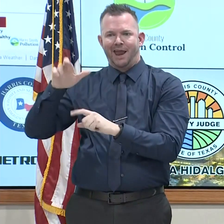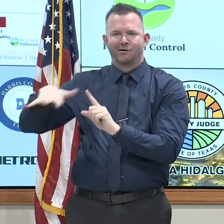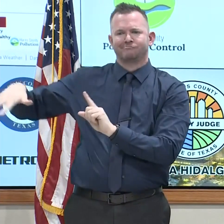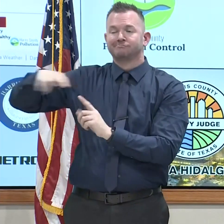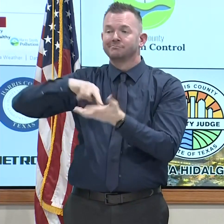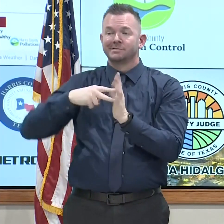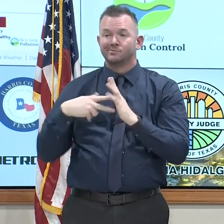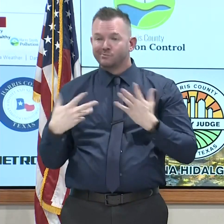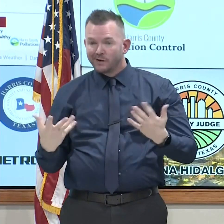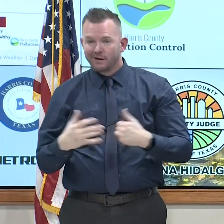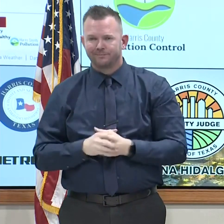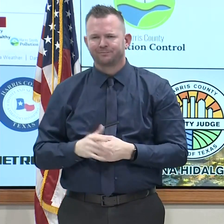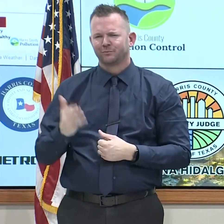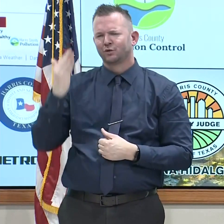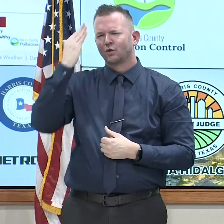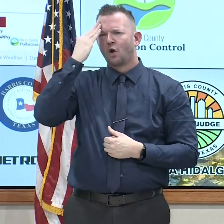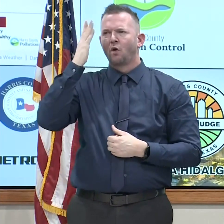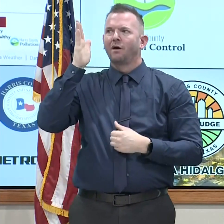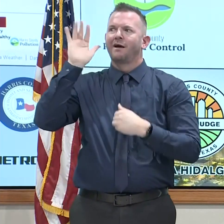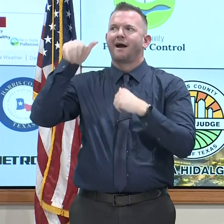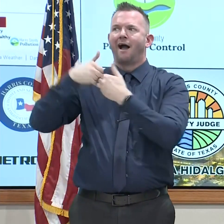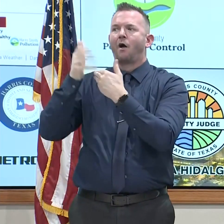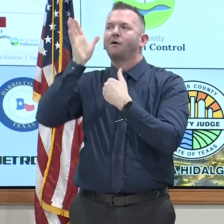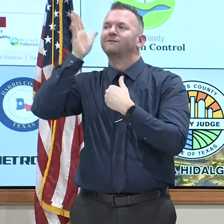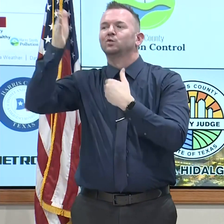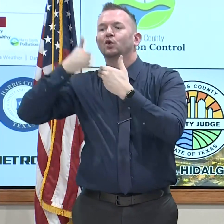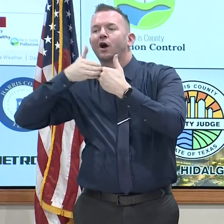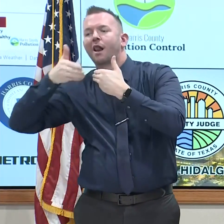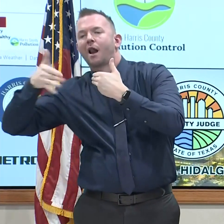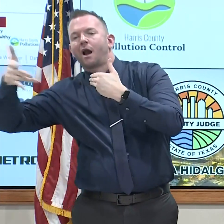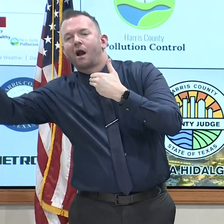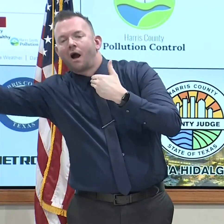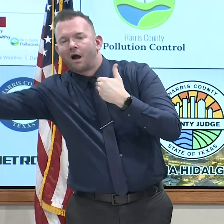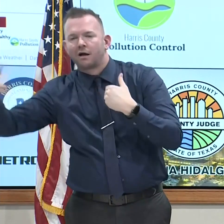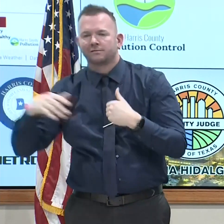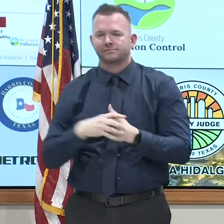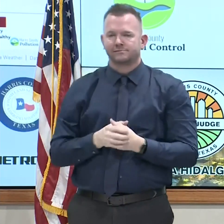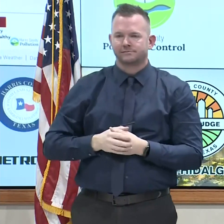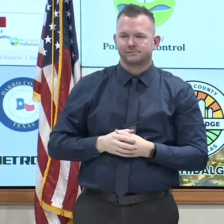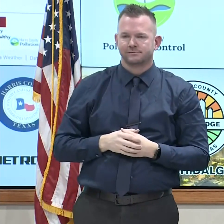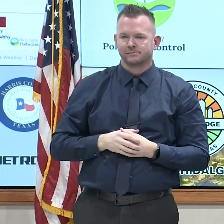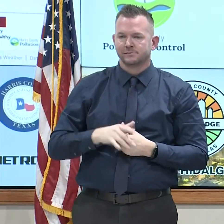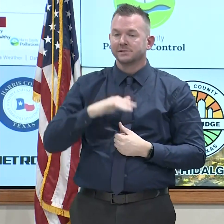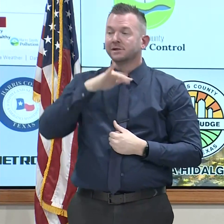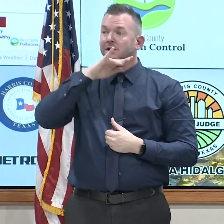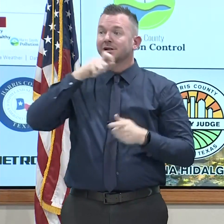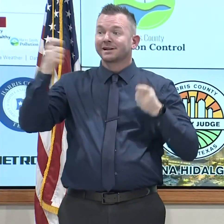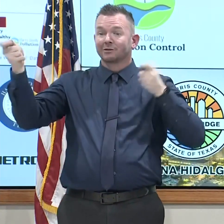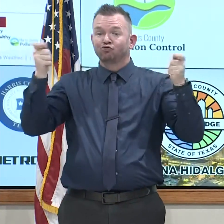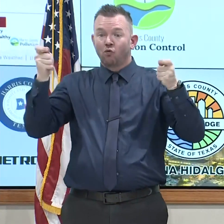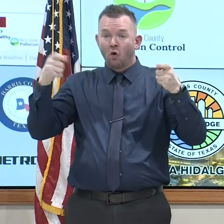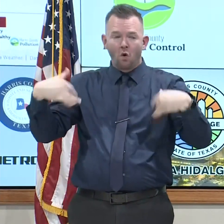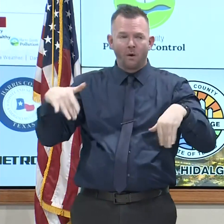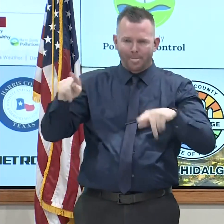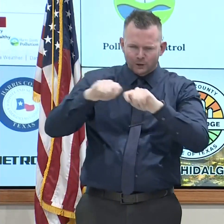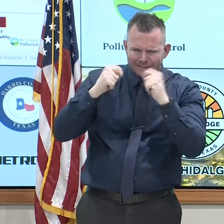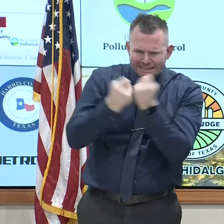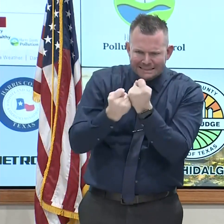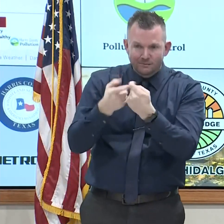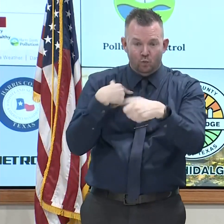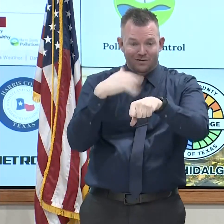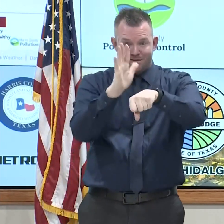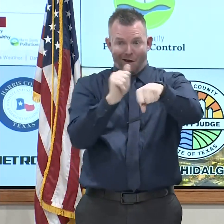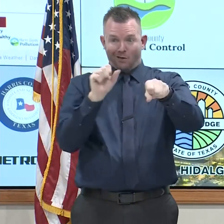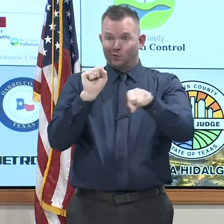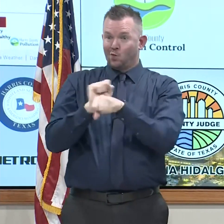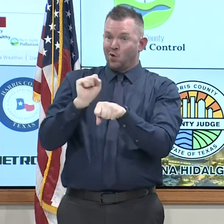Project activates the Harris County Pollution Control Environmental Response Team when there is a hazmat issue